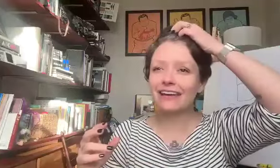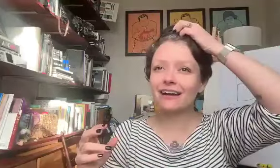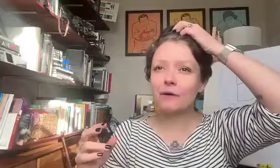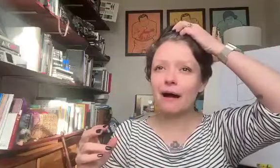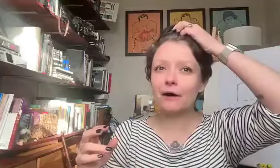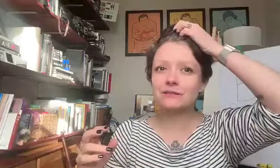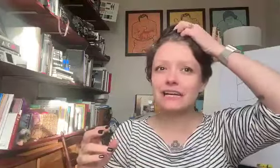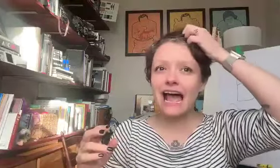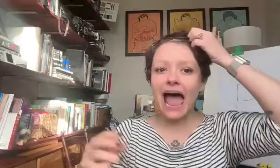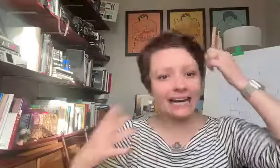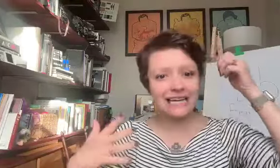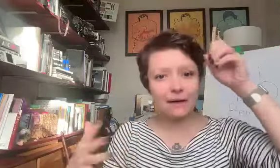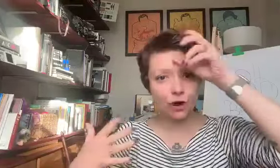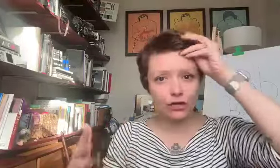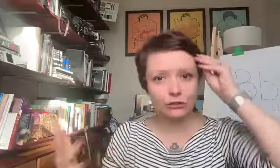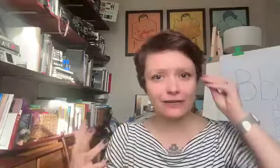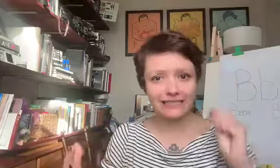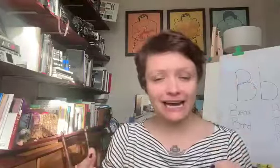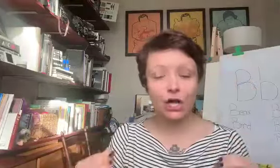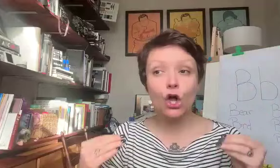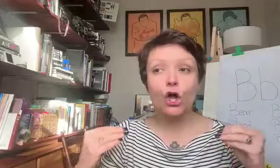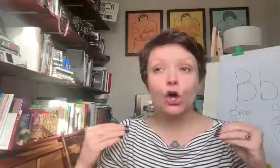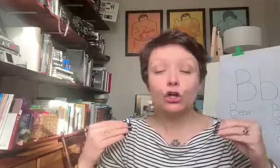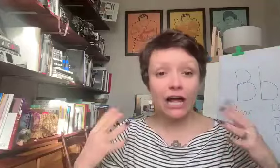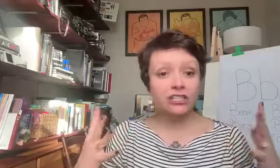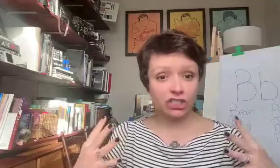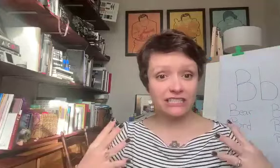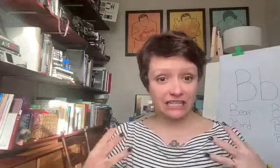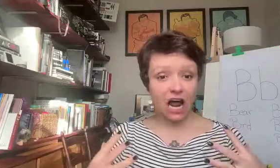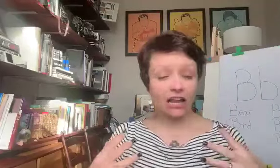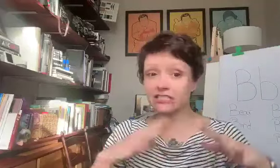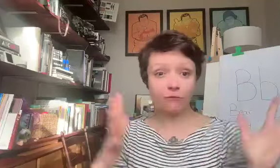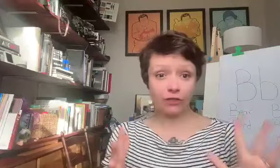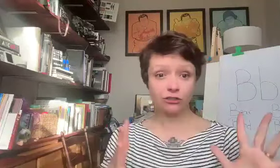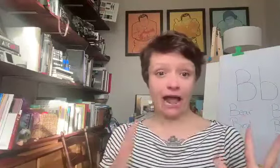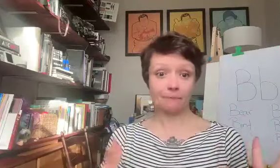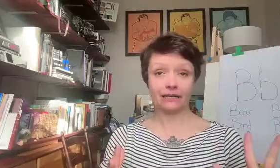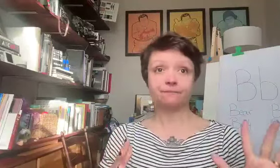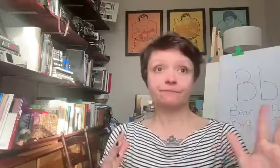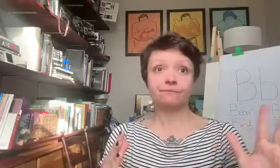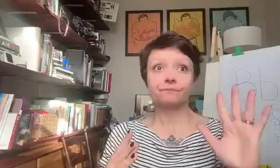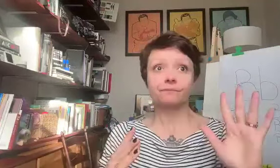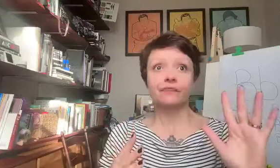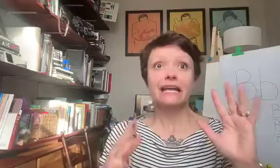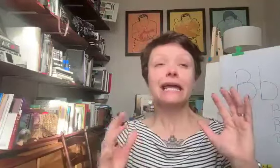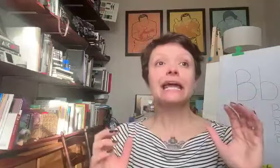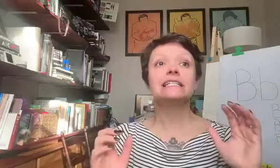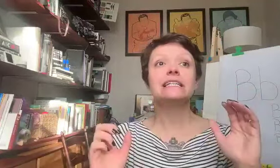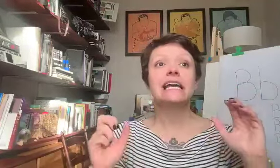thing about anytime you're also doing sign. Let's just acknowledge several things are happening. It